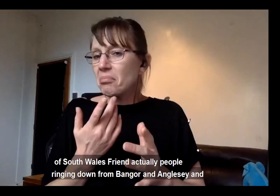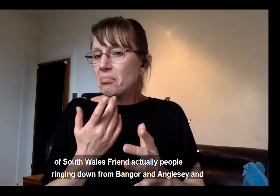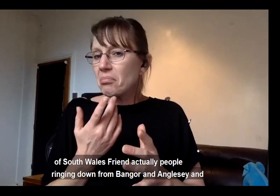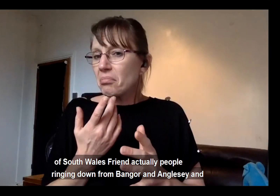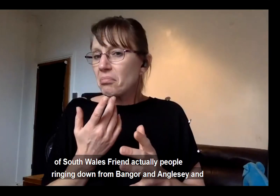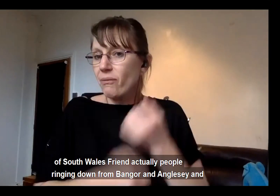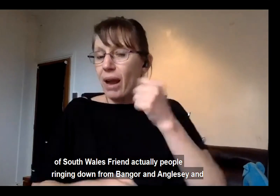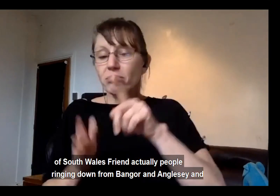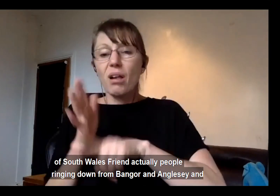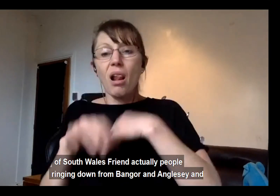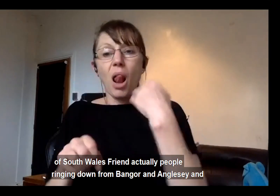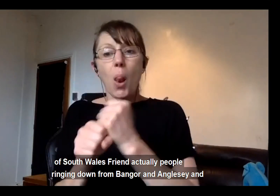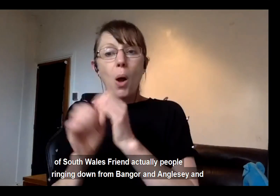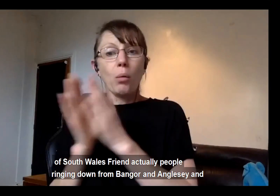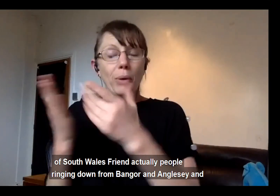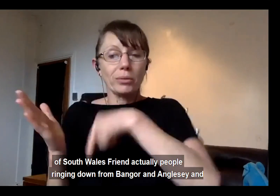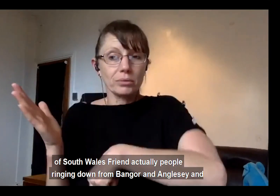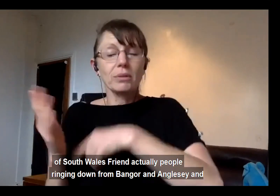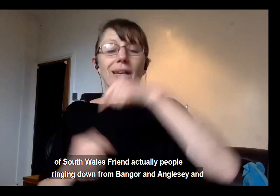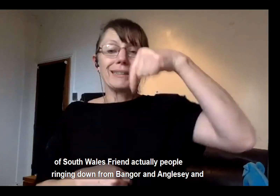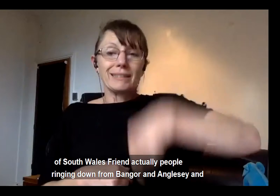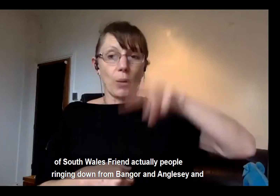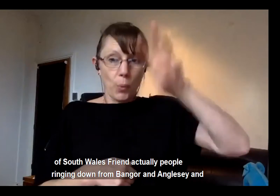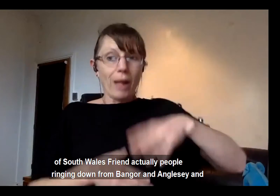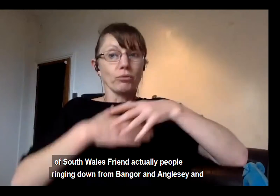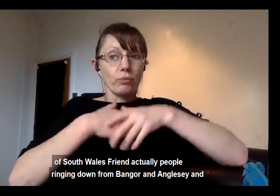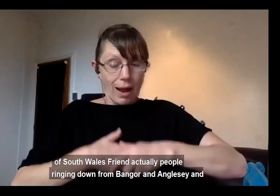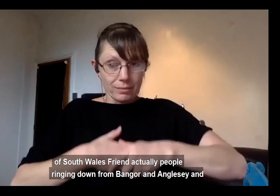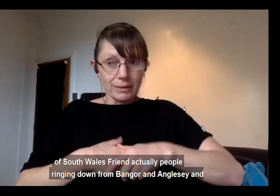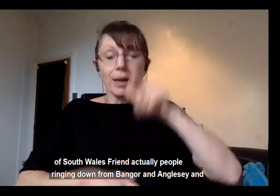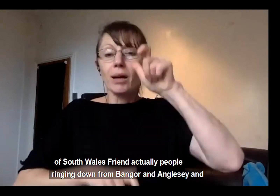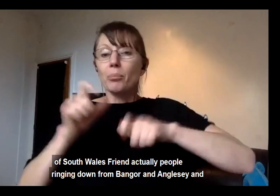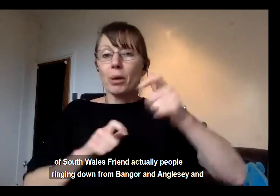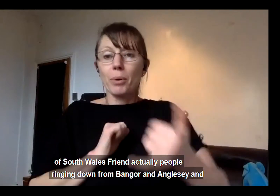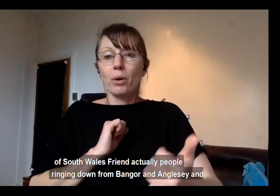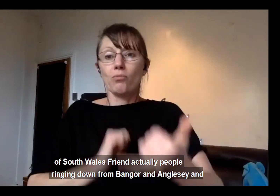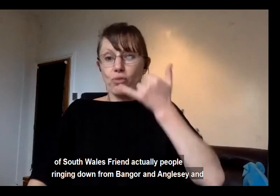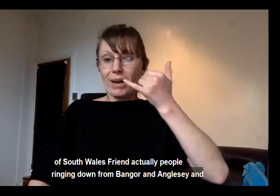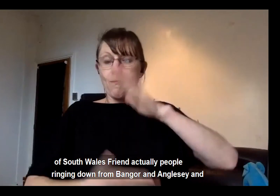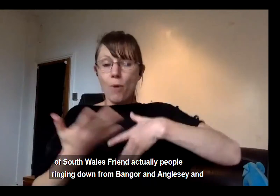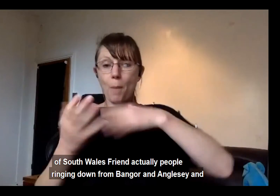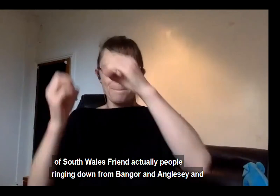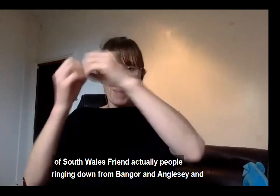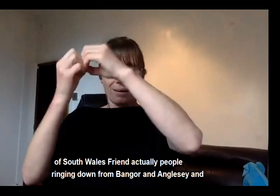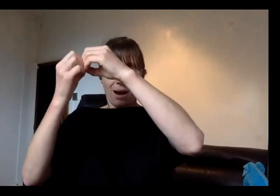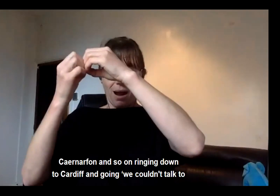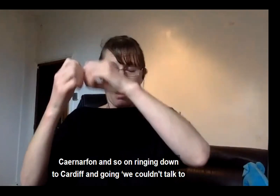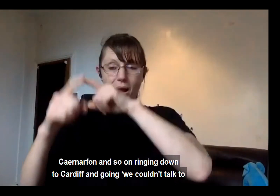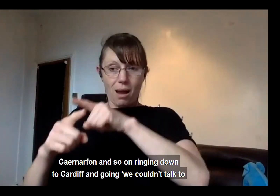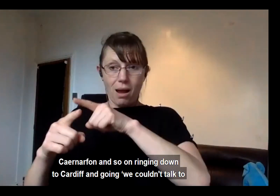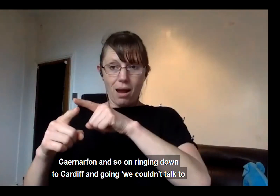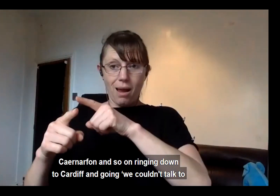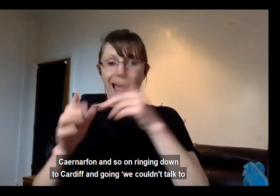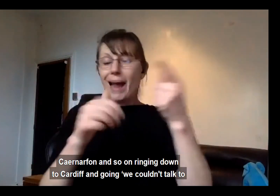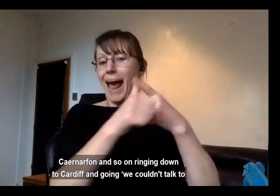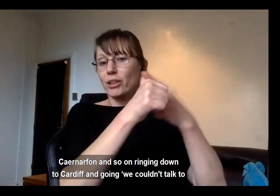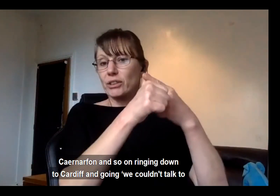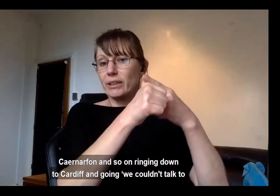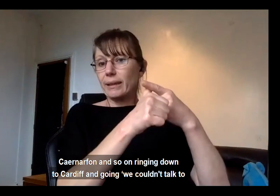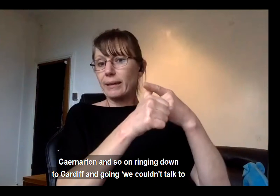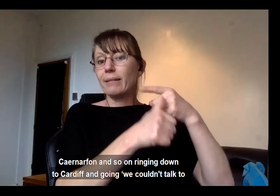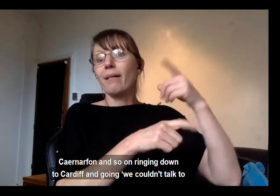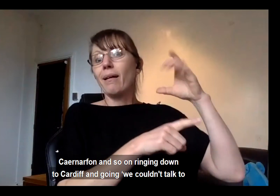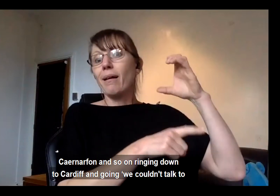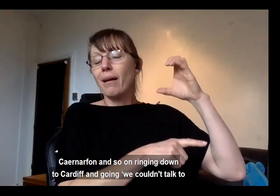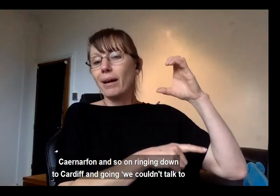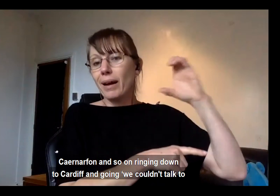logbooks of South Wales Friend, actually, people ringing down from Bangor and Anglesey and Carnarvon and so